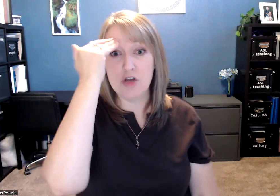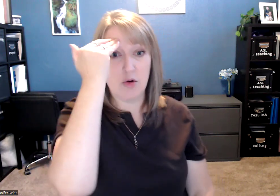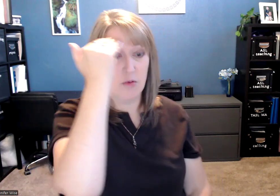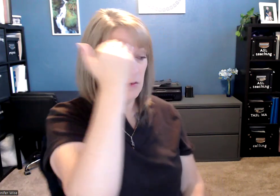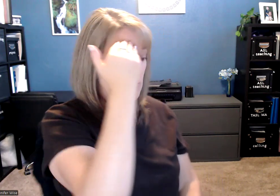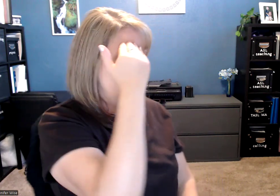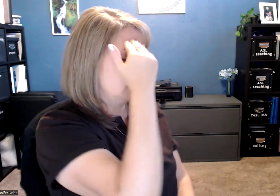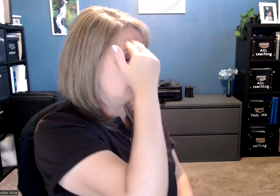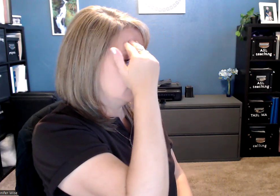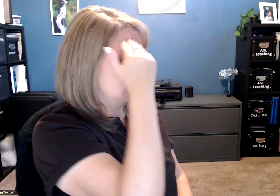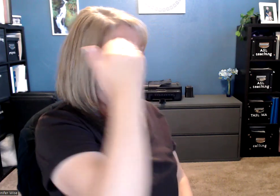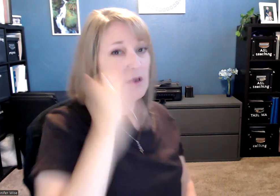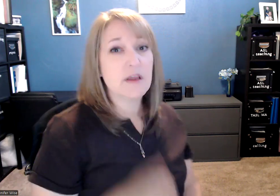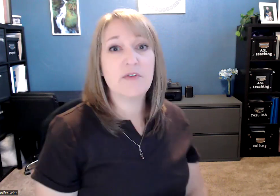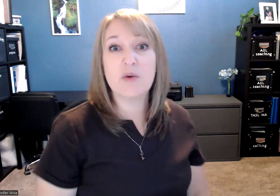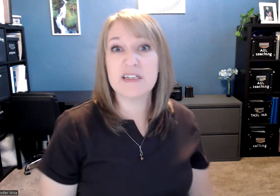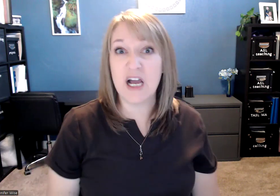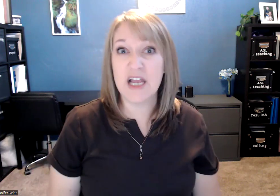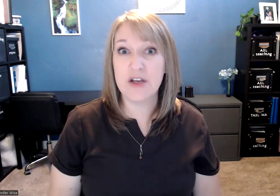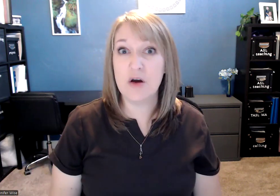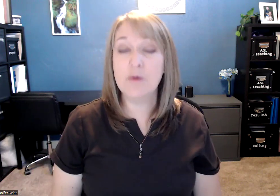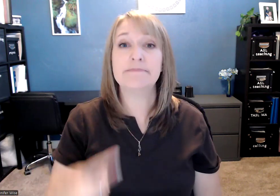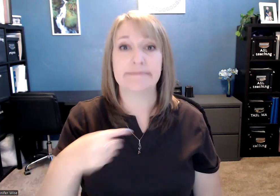No. If you want to say, I know.